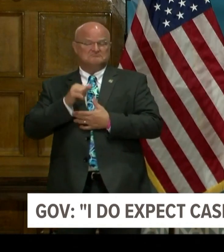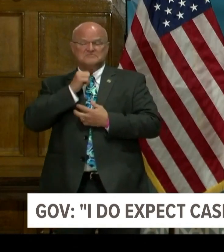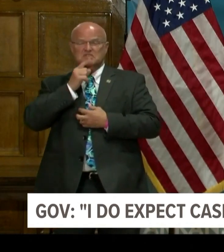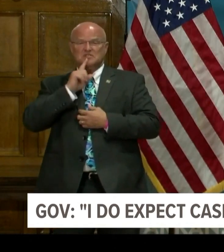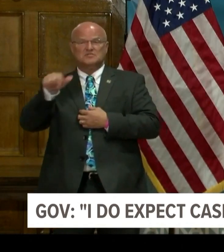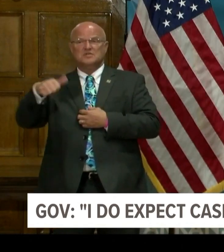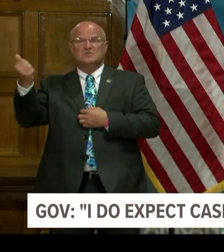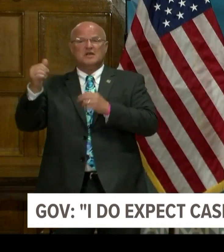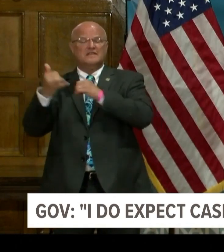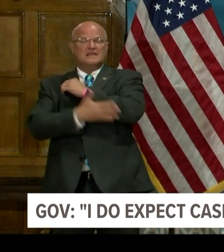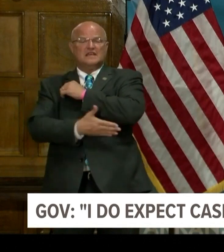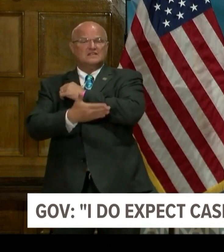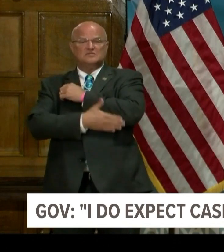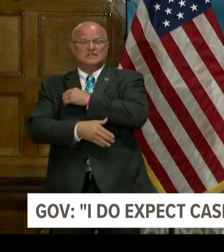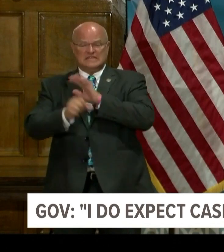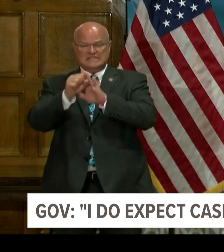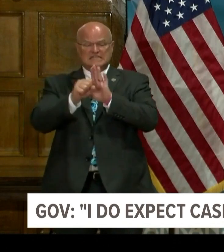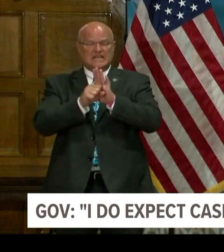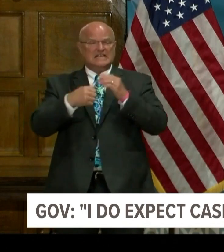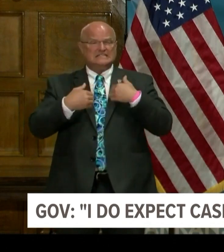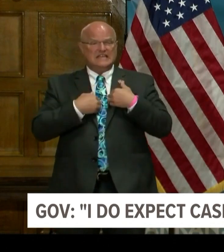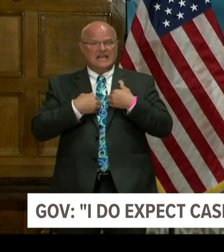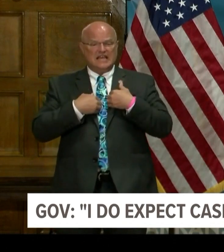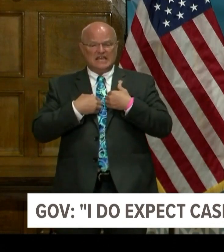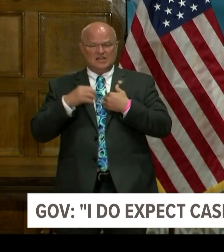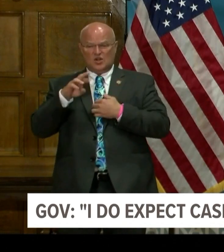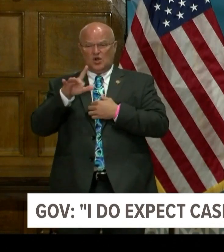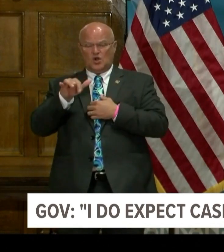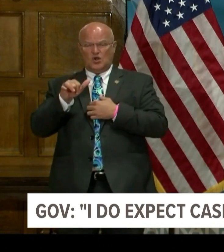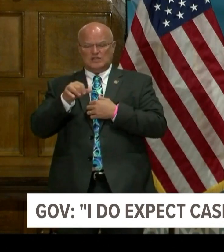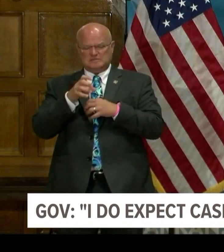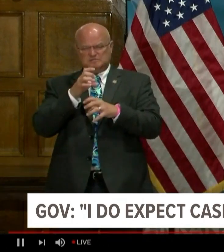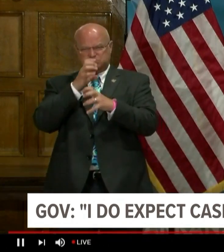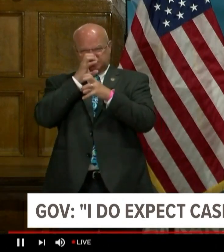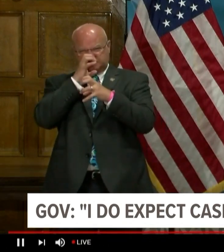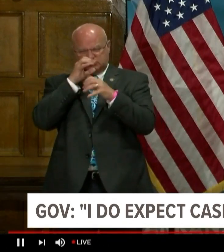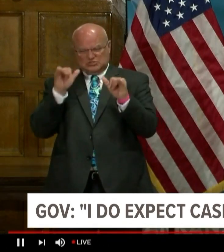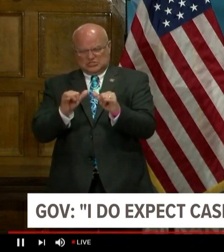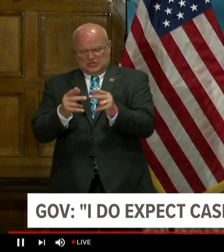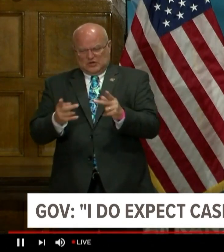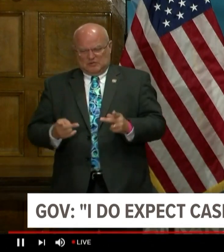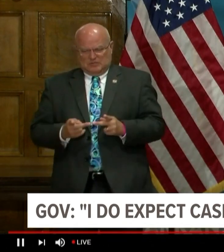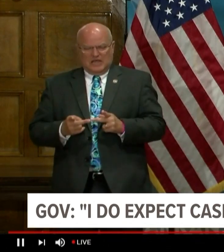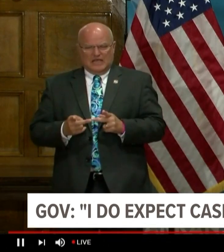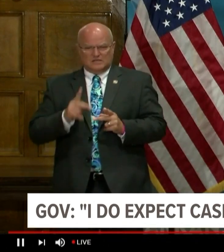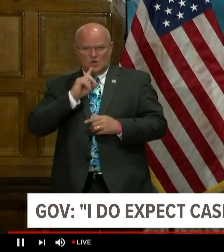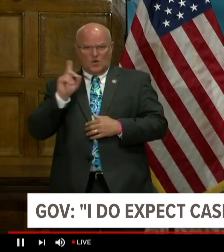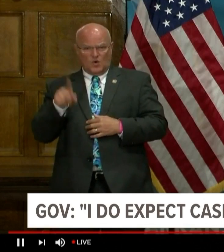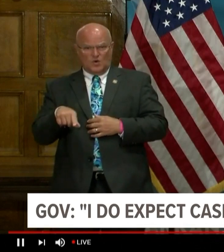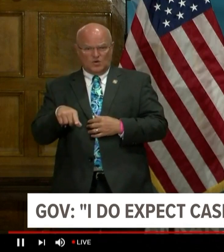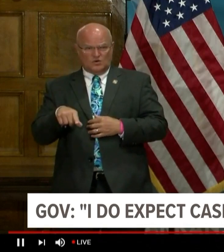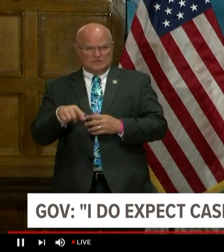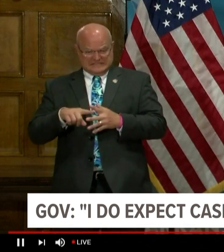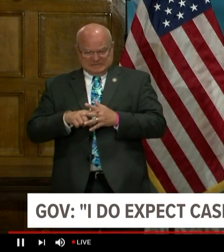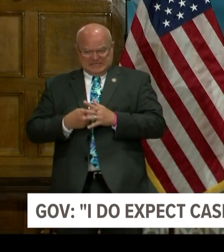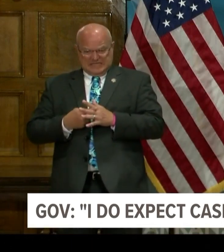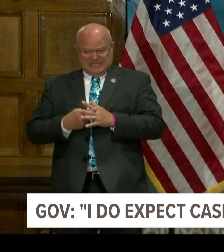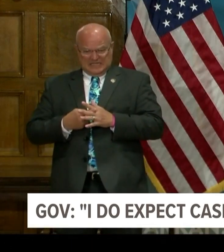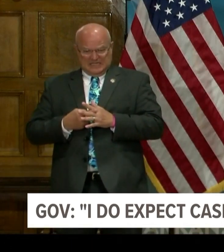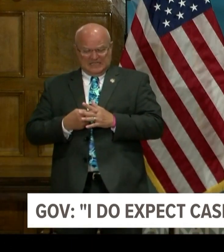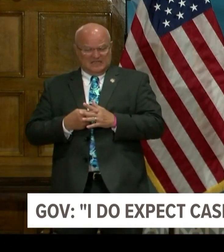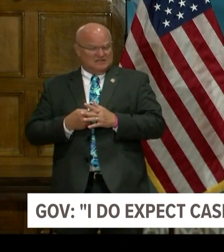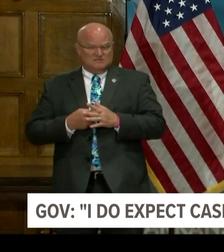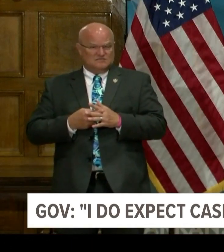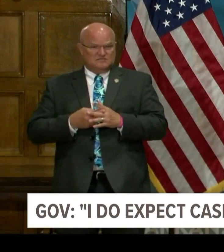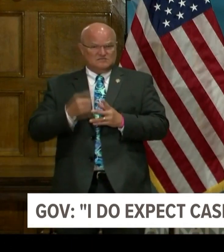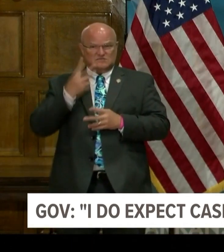country. States that had a very early and strict shelter-in-place order early on,